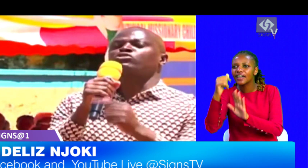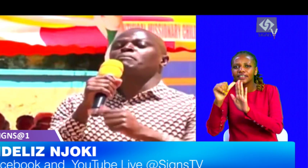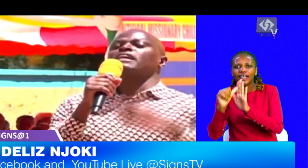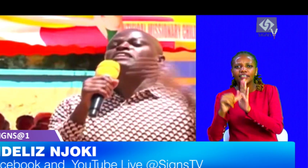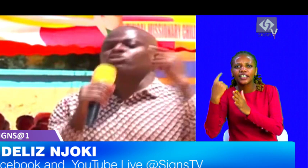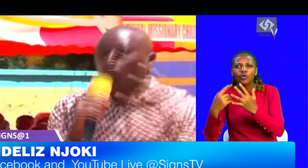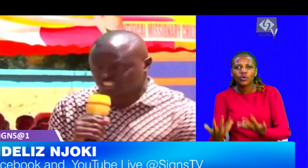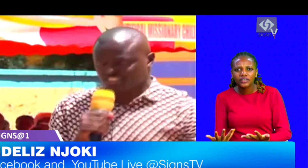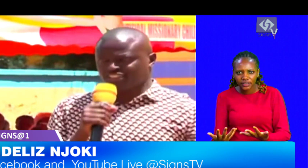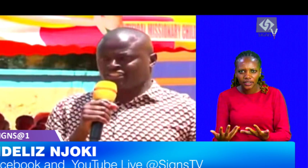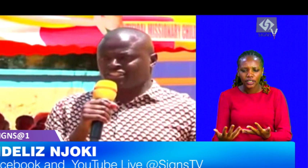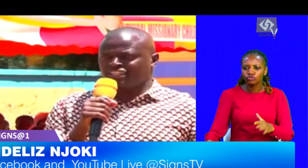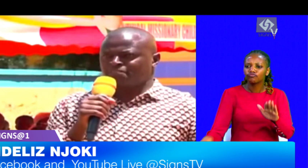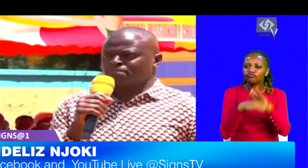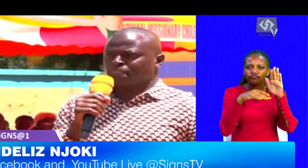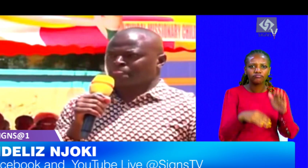to terminate the talks.